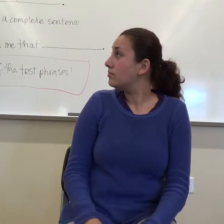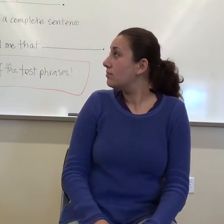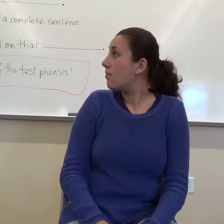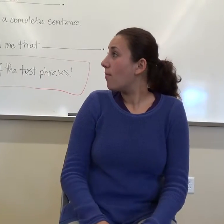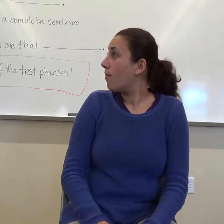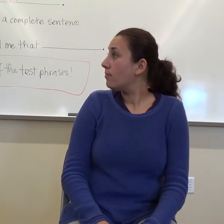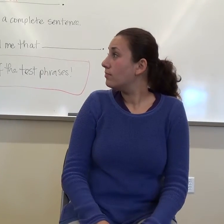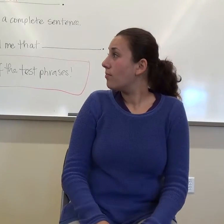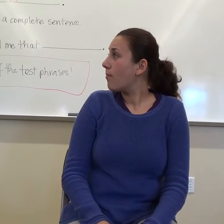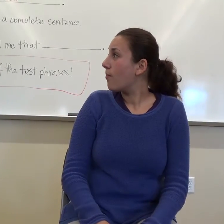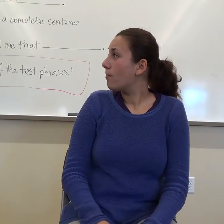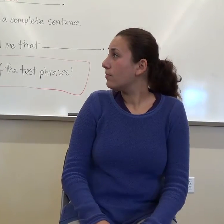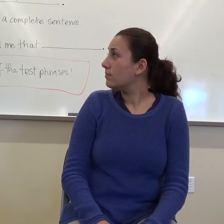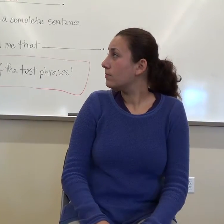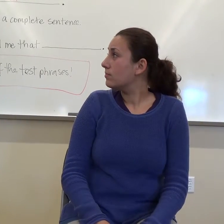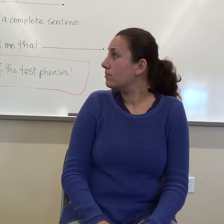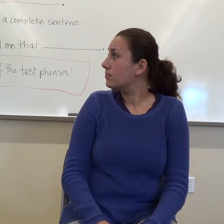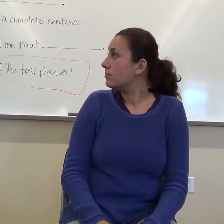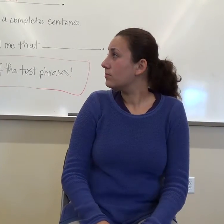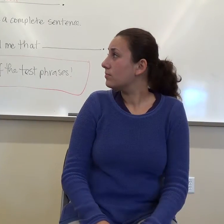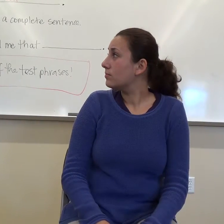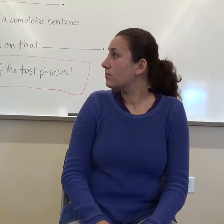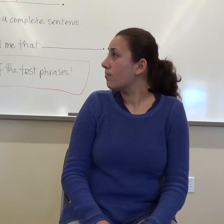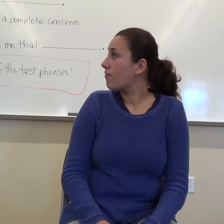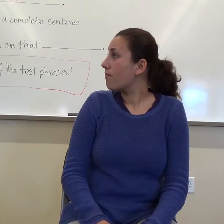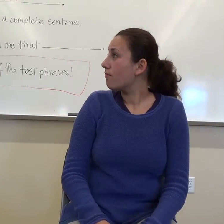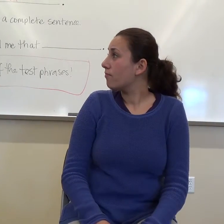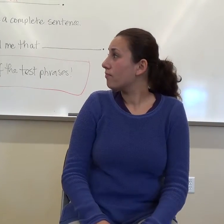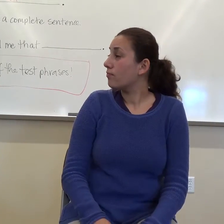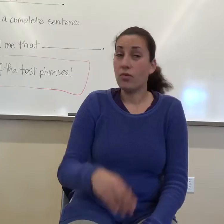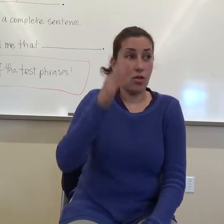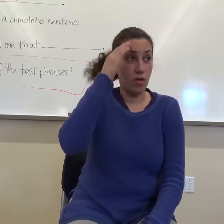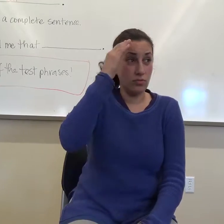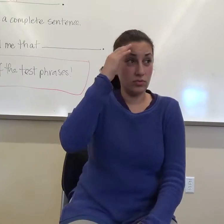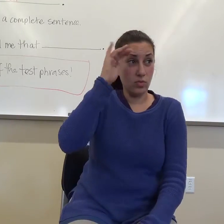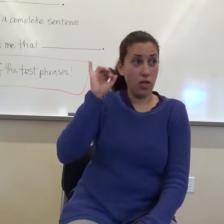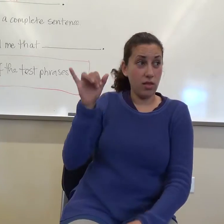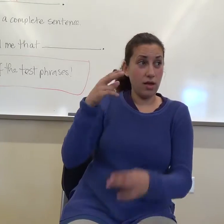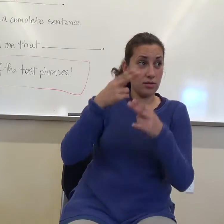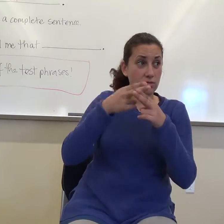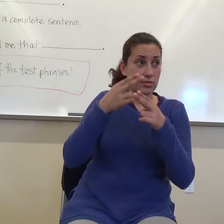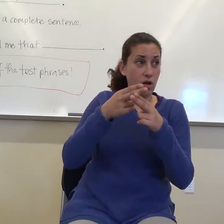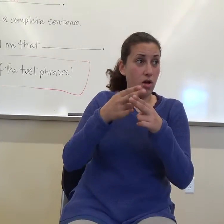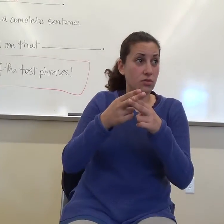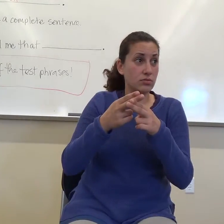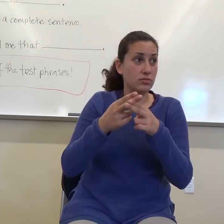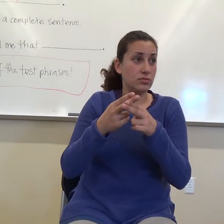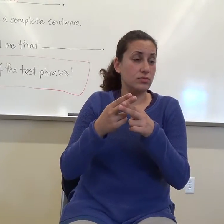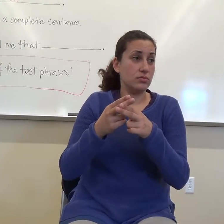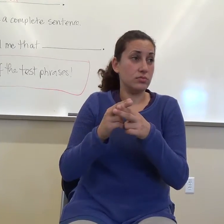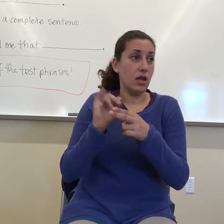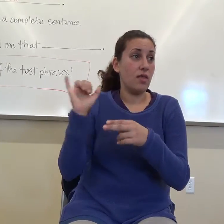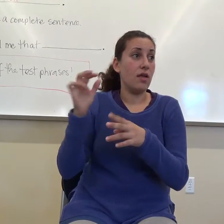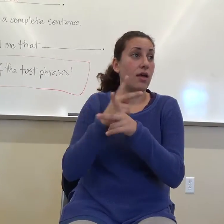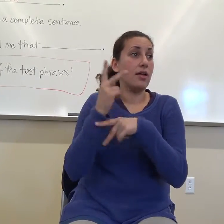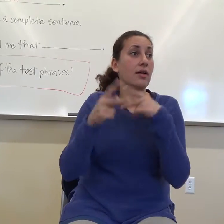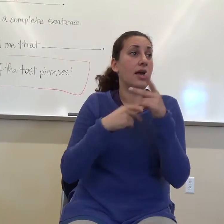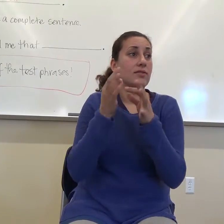What, anyone know what that sentence is called in this paragraph? When